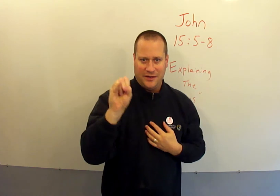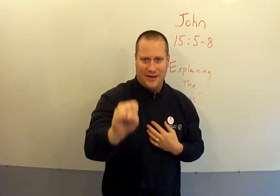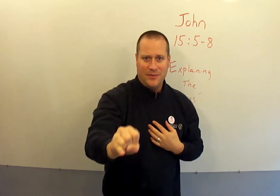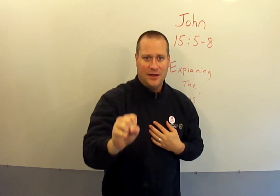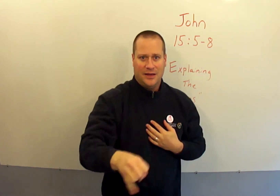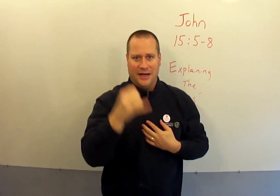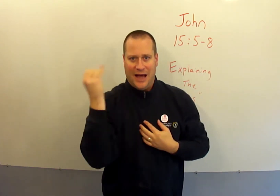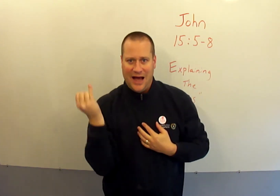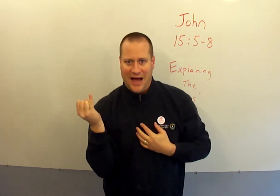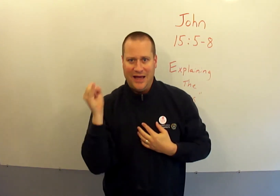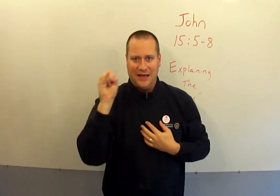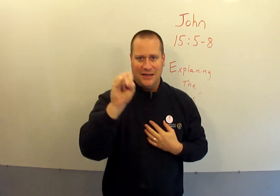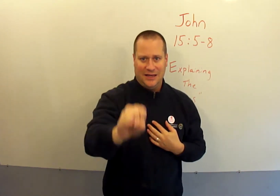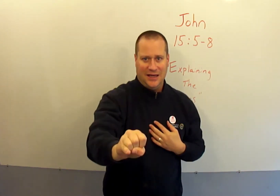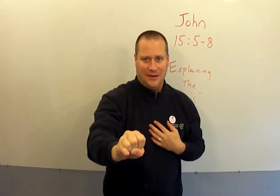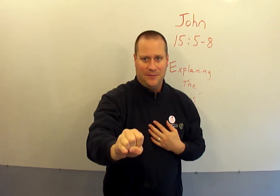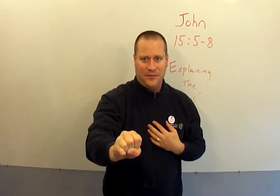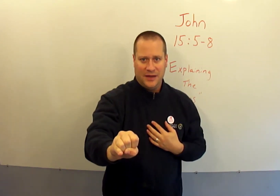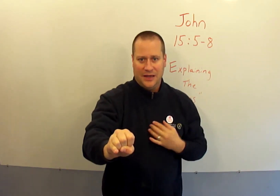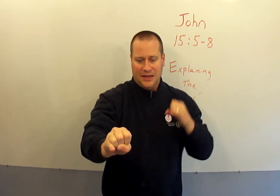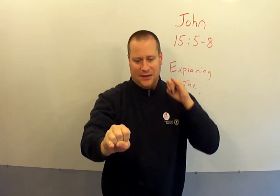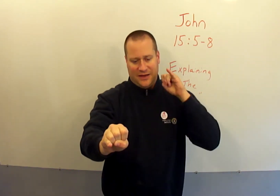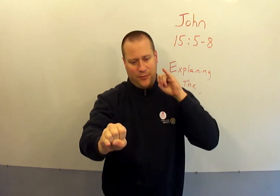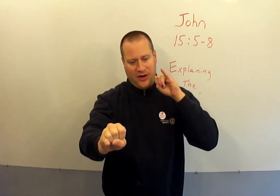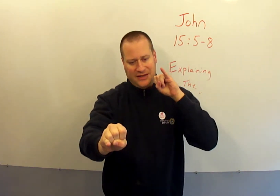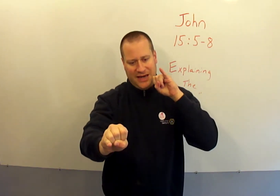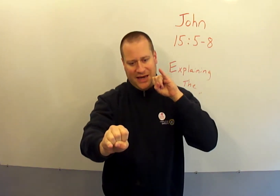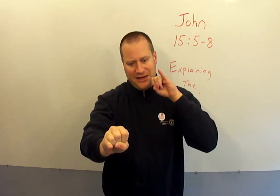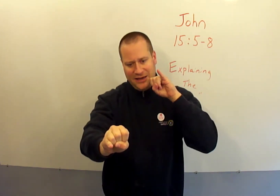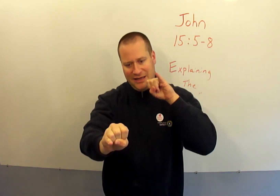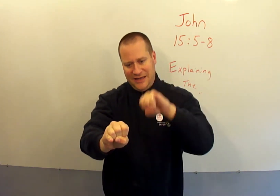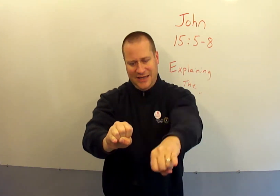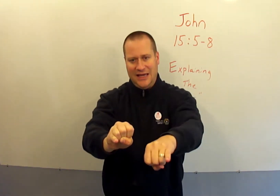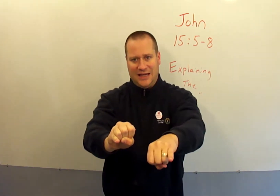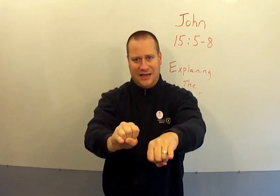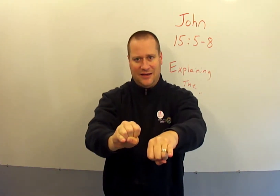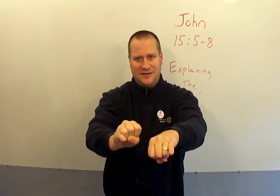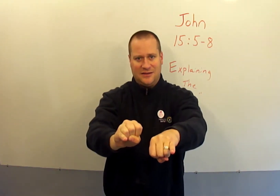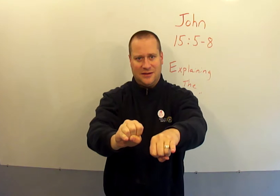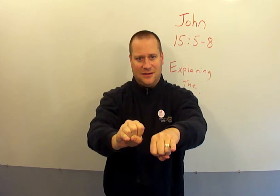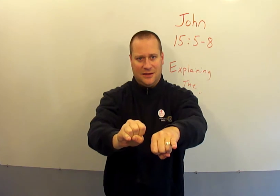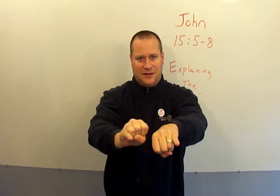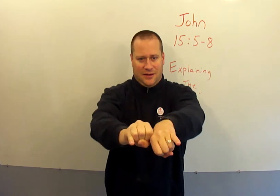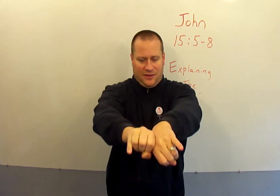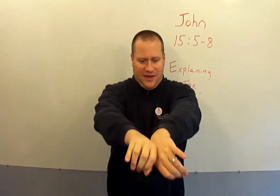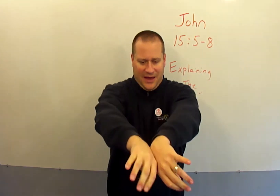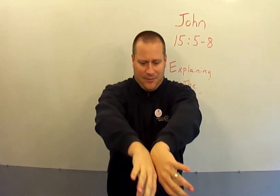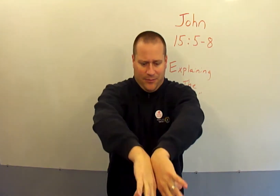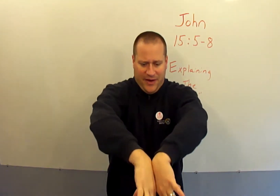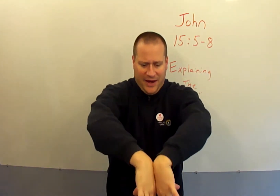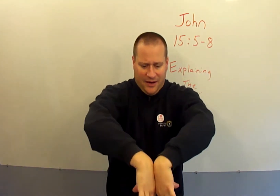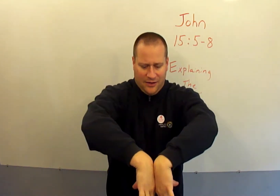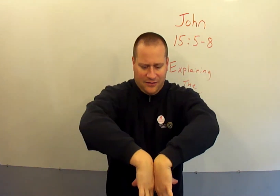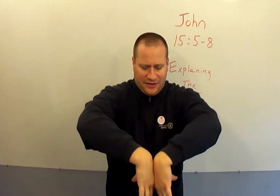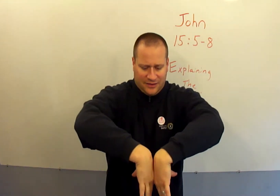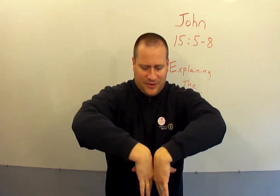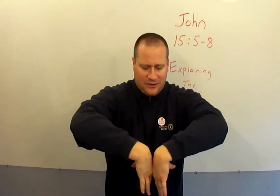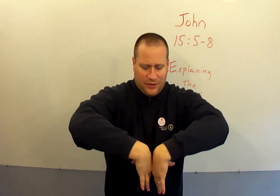them, and I in him, then you point again, he it is that bears, like something going into